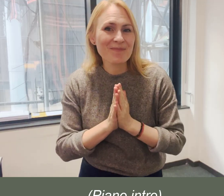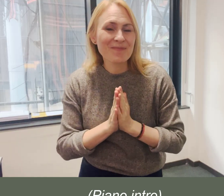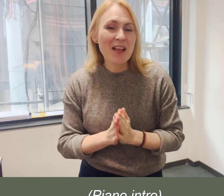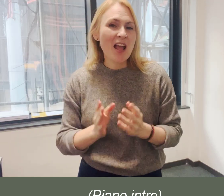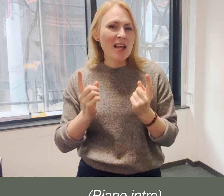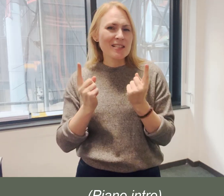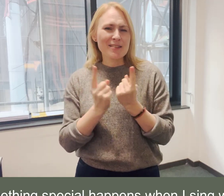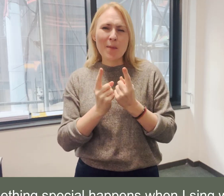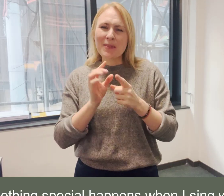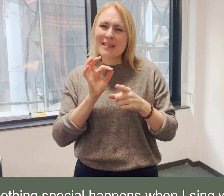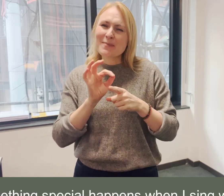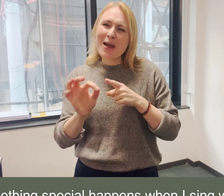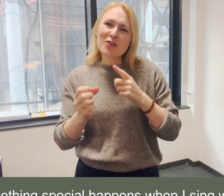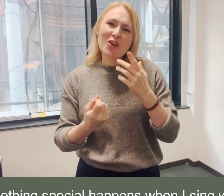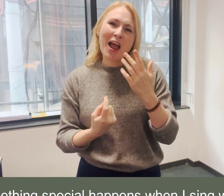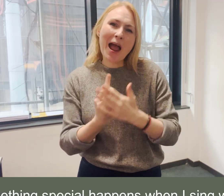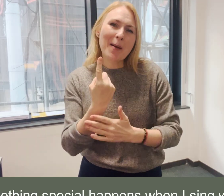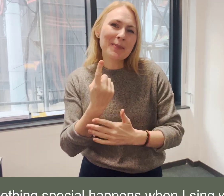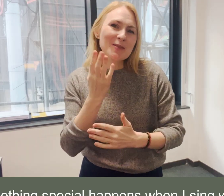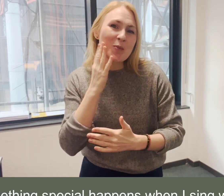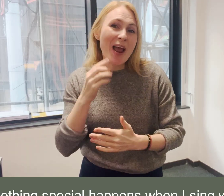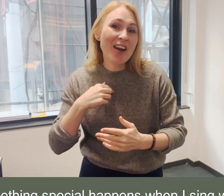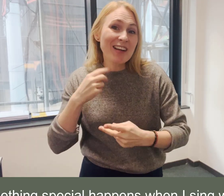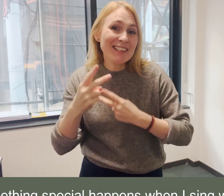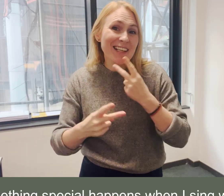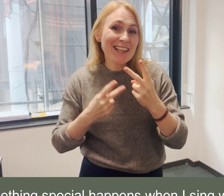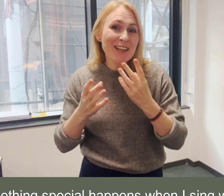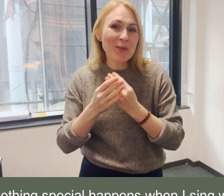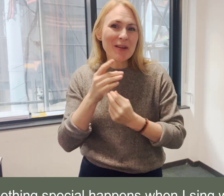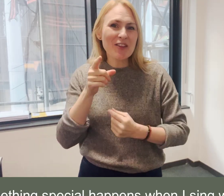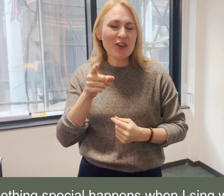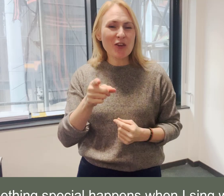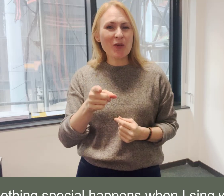Something special happens when I sing with you